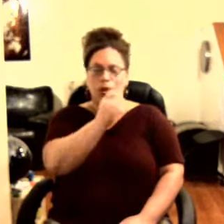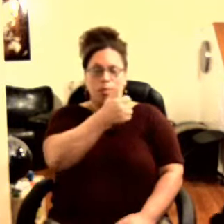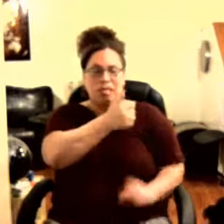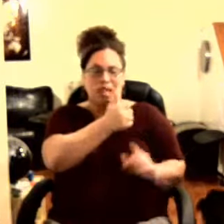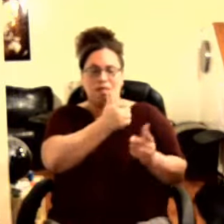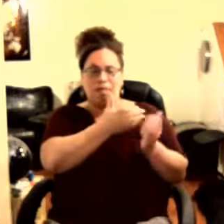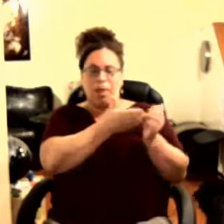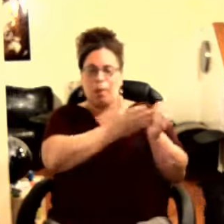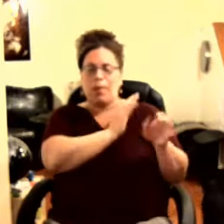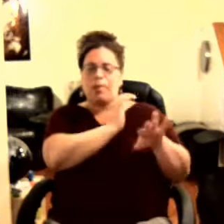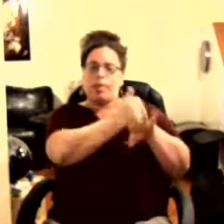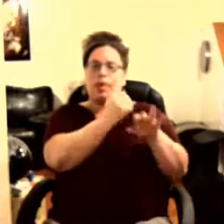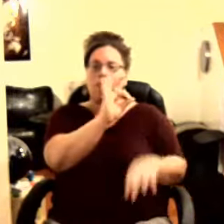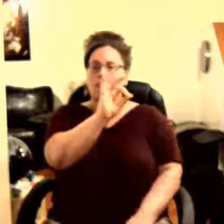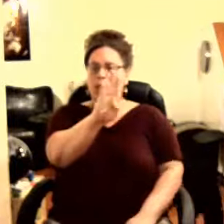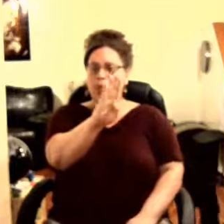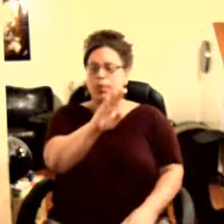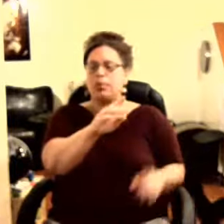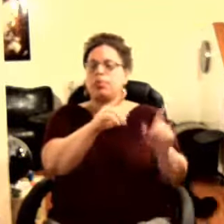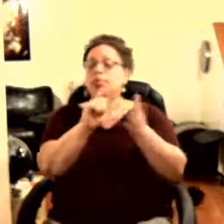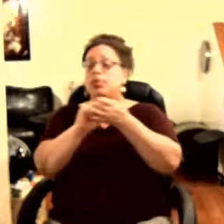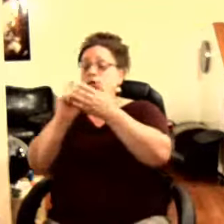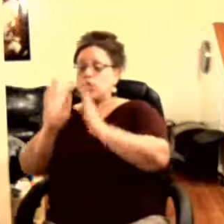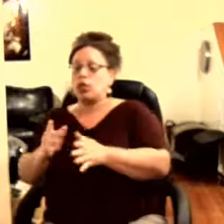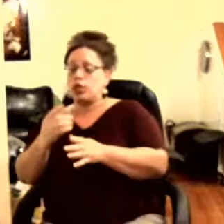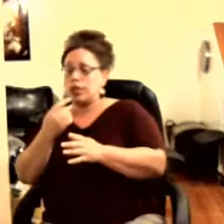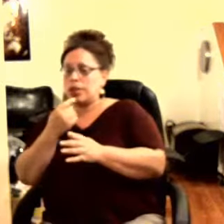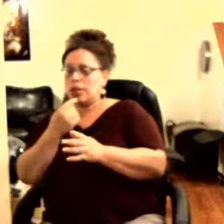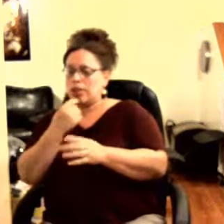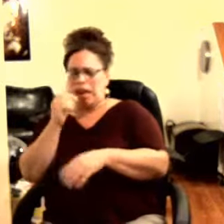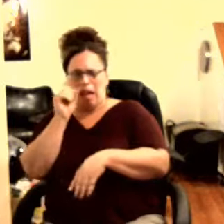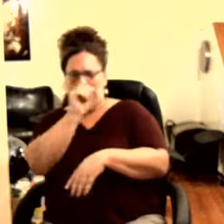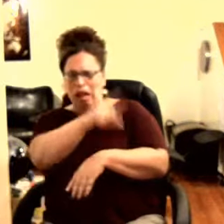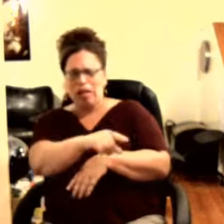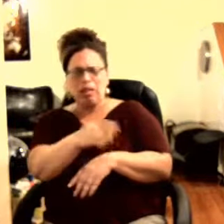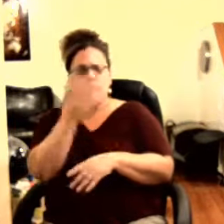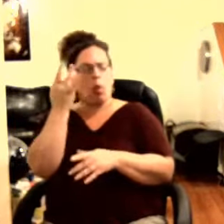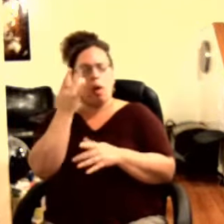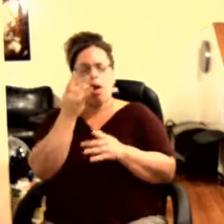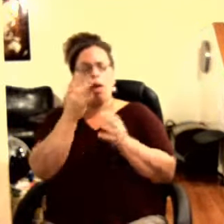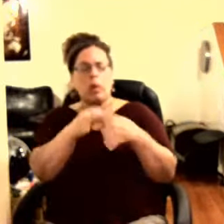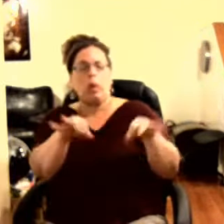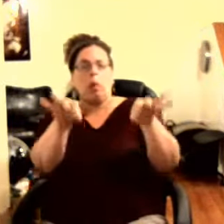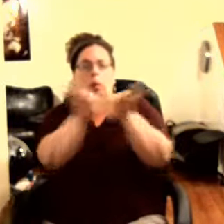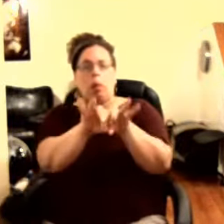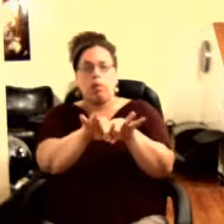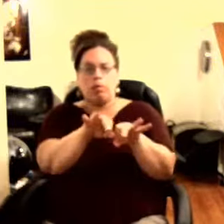important? And Zuckerberg said, a squirrel dying in your front yard may be more relevant to your